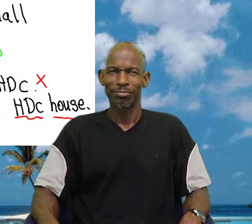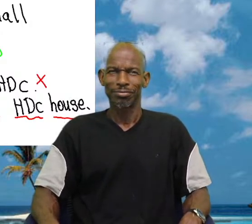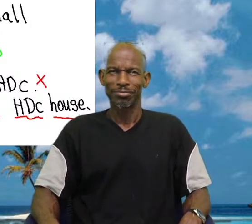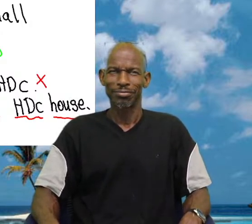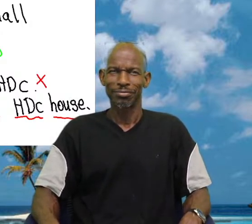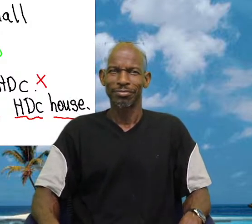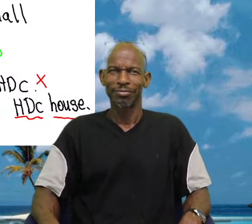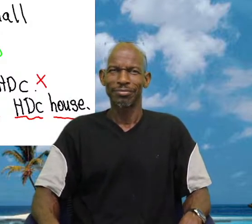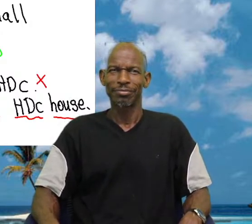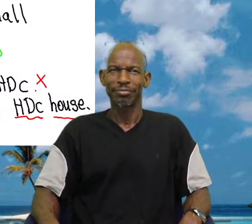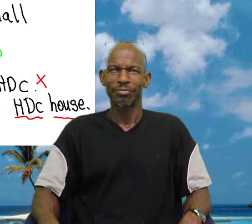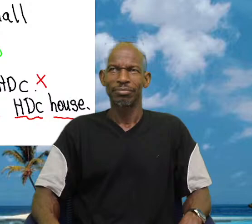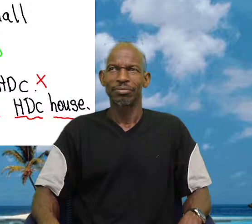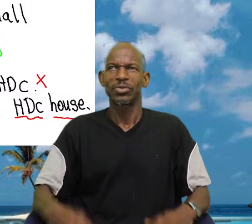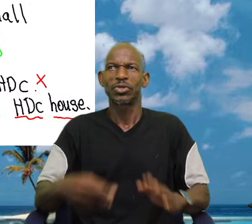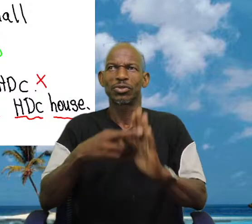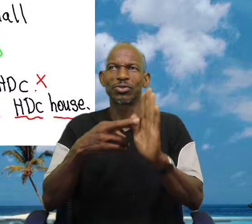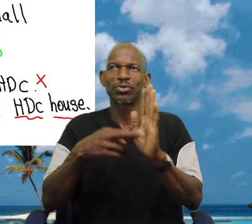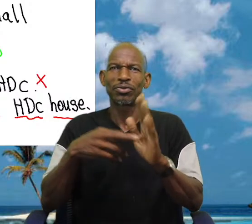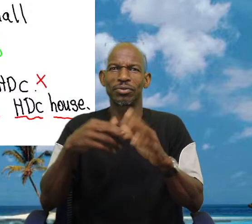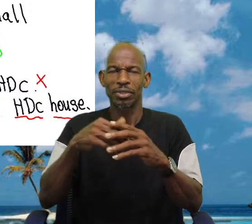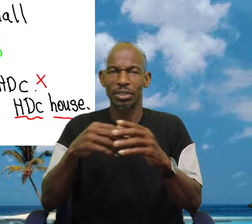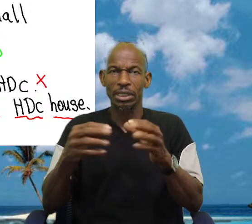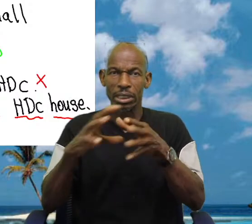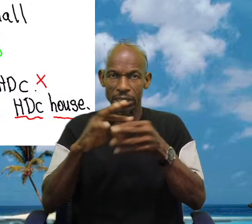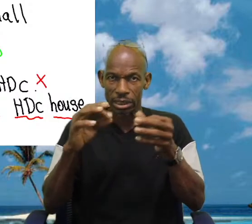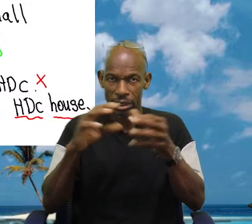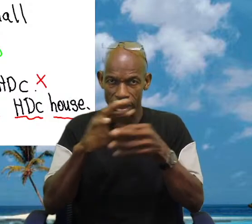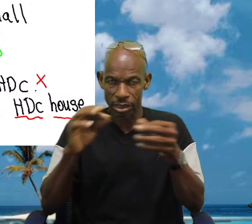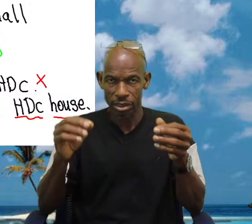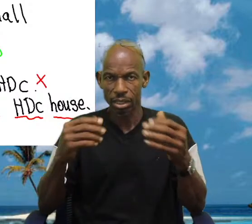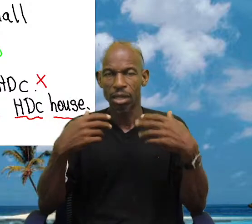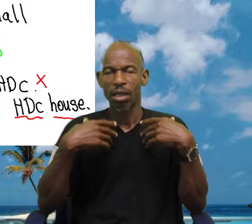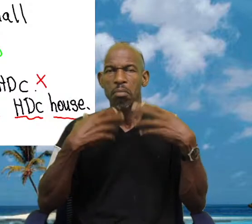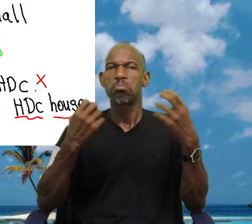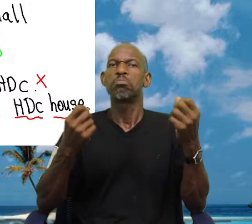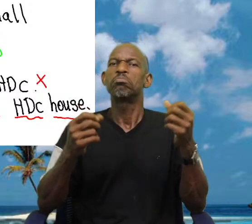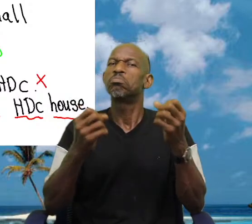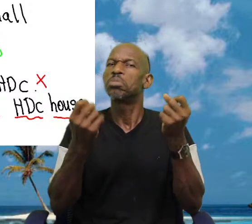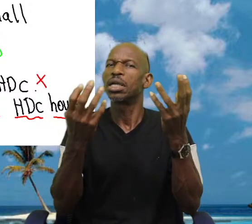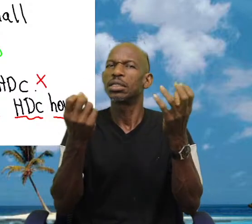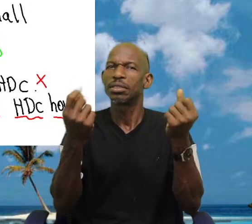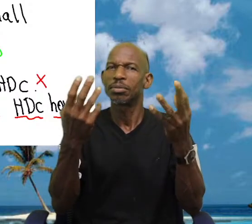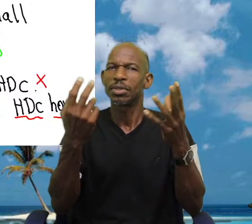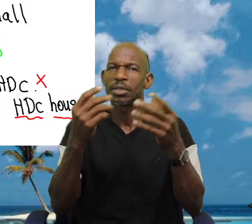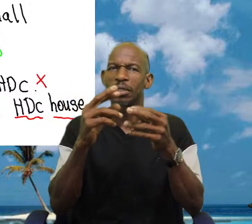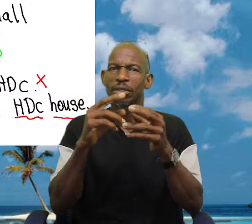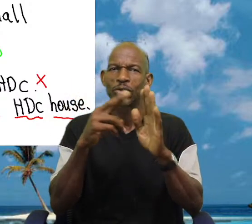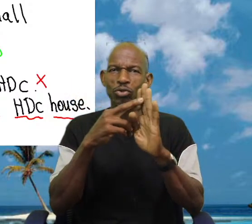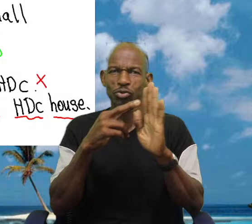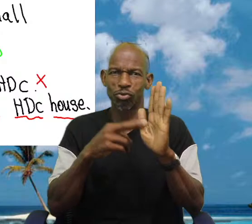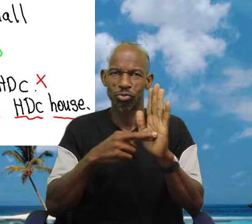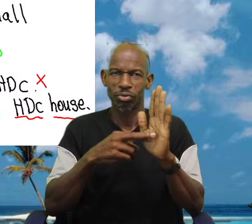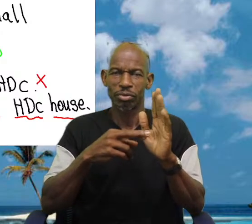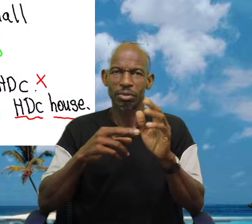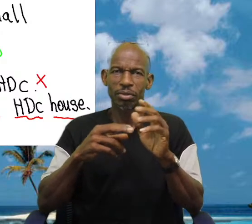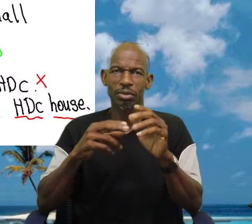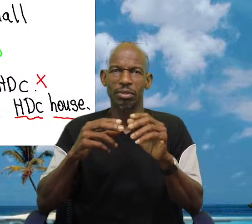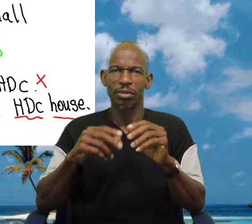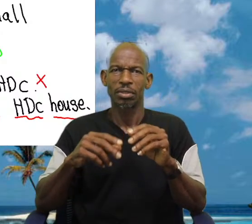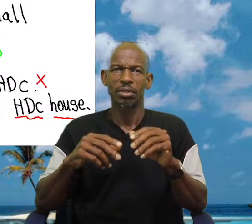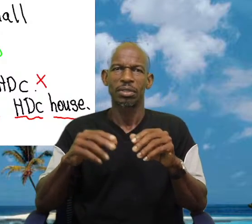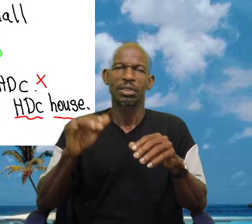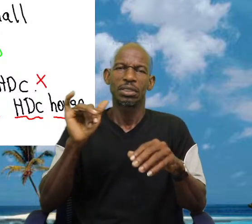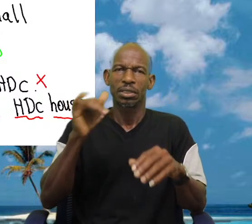in terms of rules and sentences, there are many rules to write different types of sentences. And that is